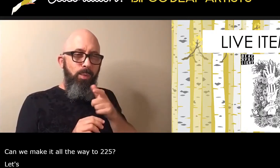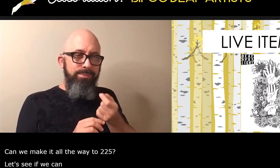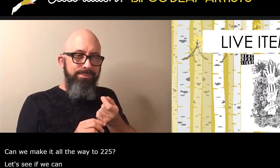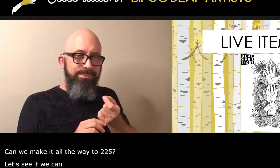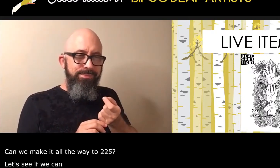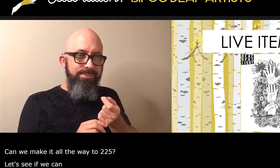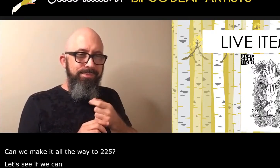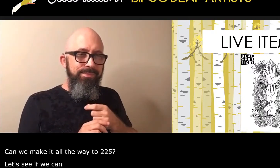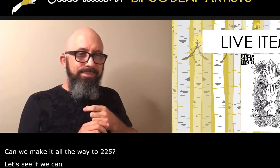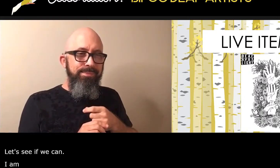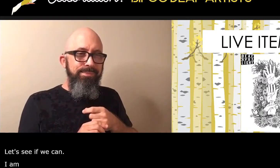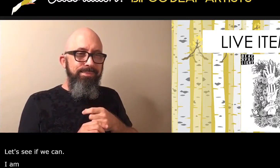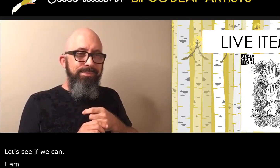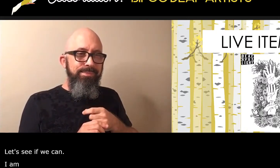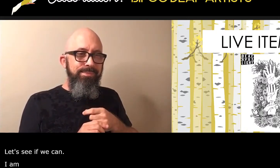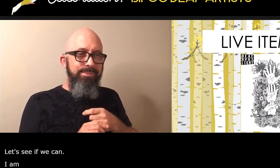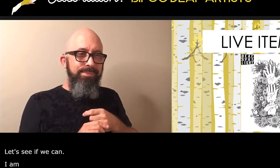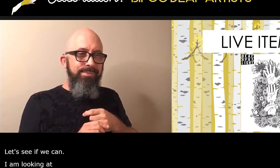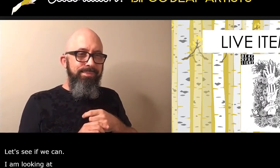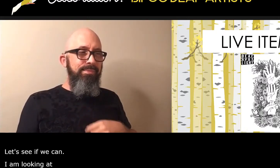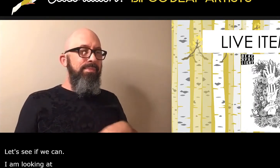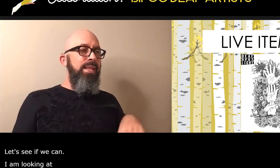I'm looking at who bid